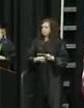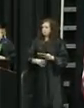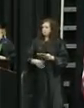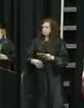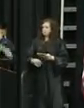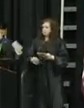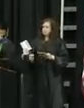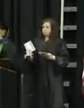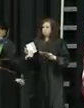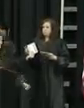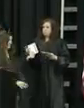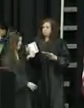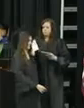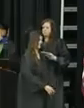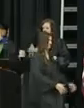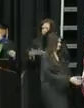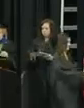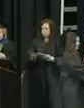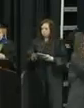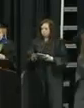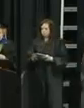Layla Pena.